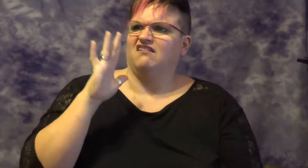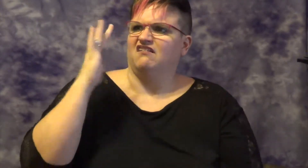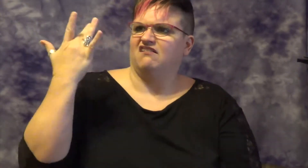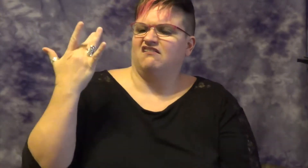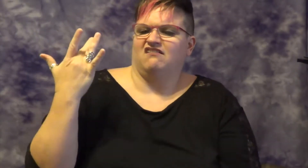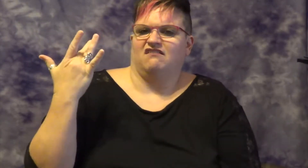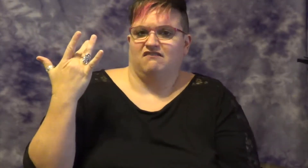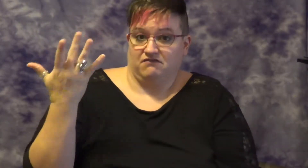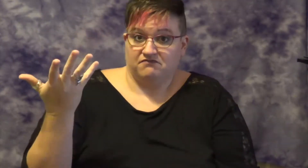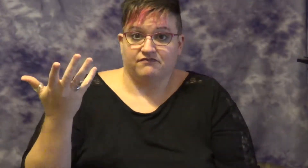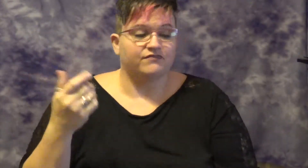inclusion or get more